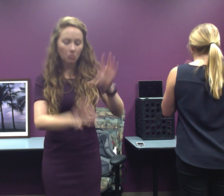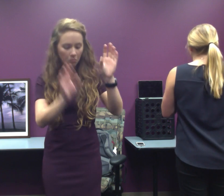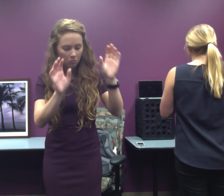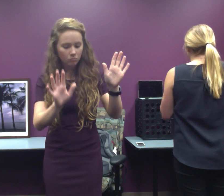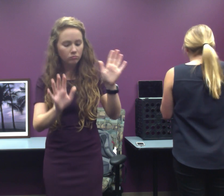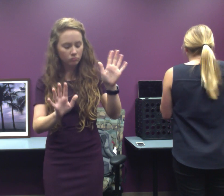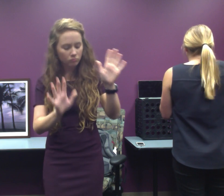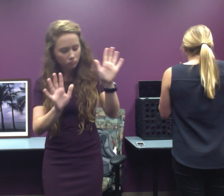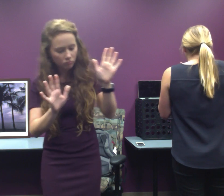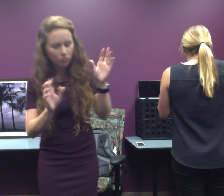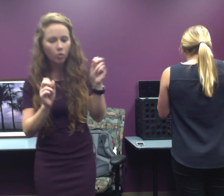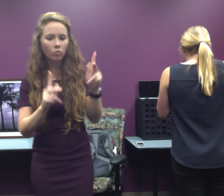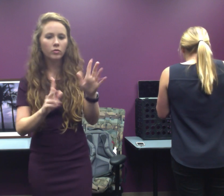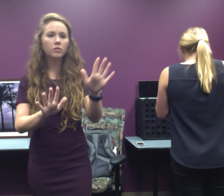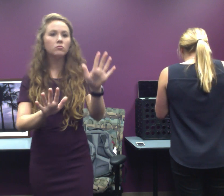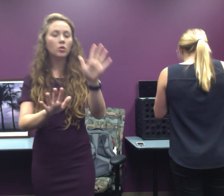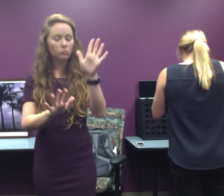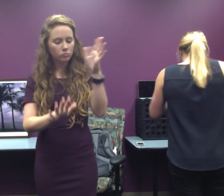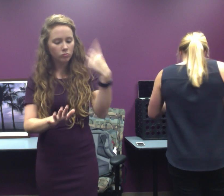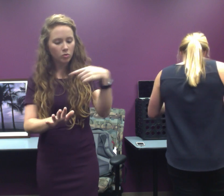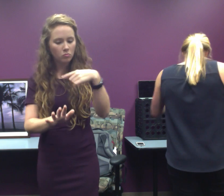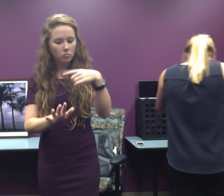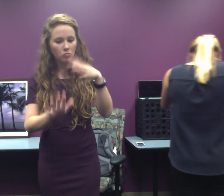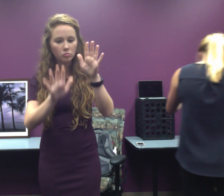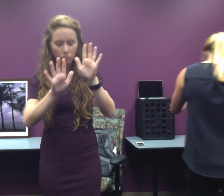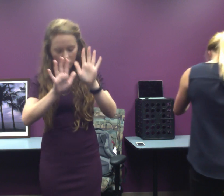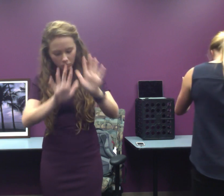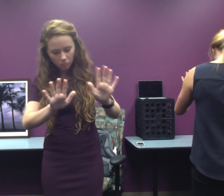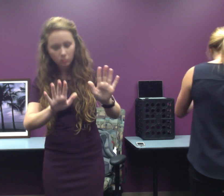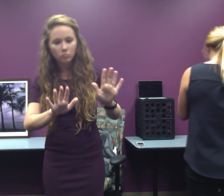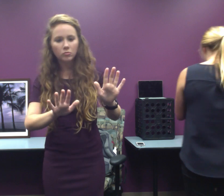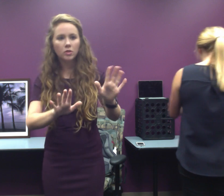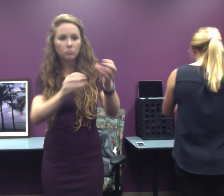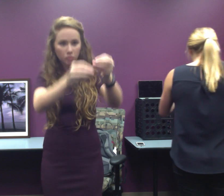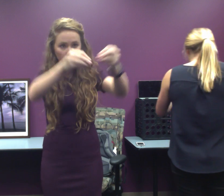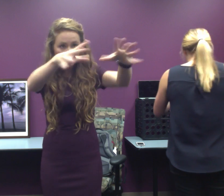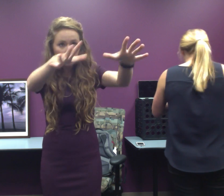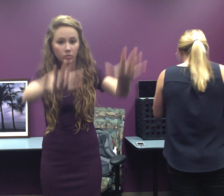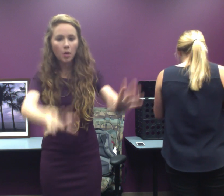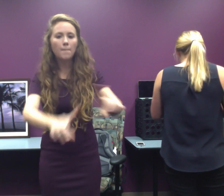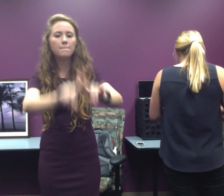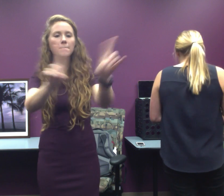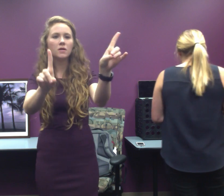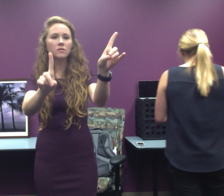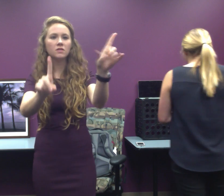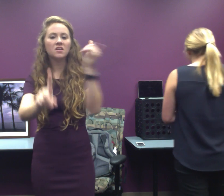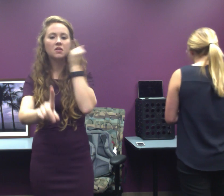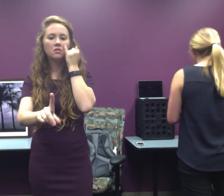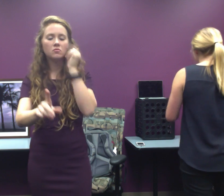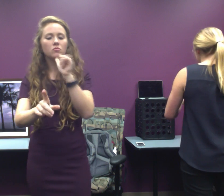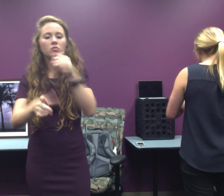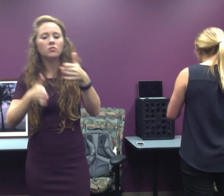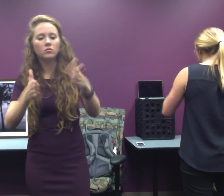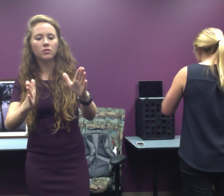peacefully, we're going to destroy the city before we leave, or before you come in and take it over. So Washington was very smart, and he let them